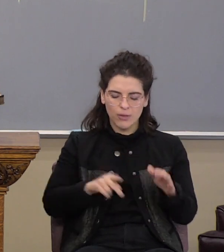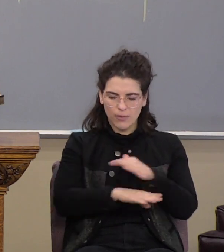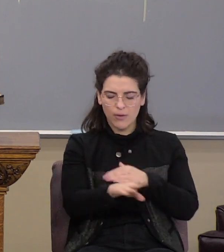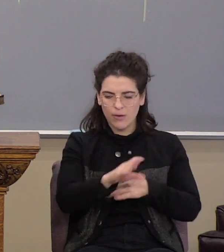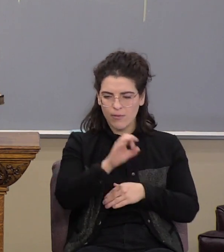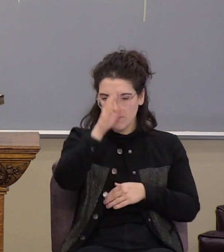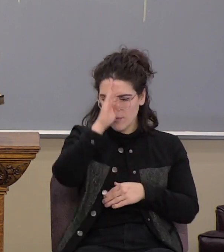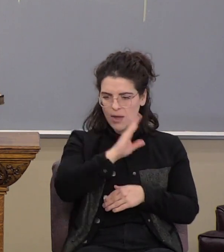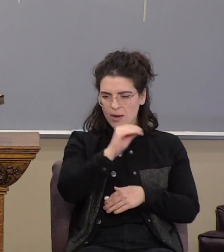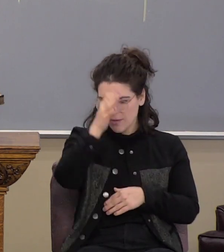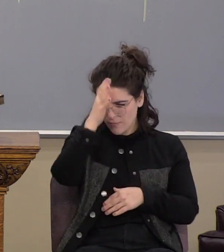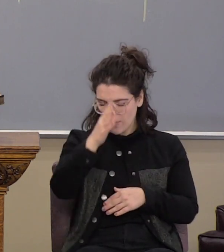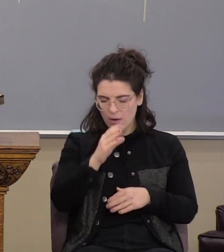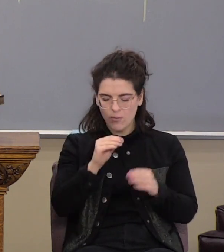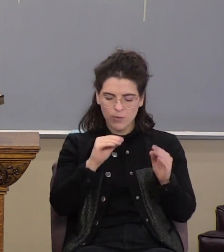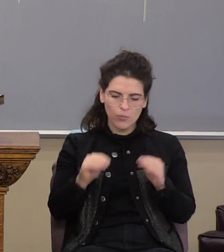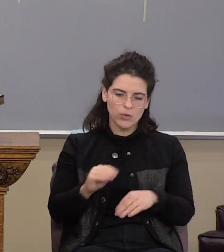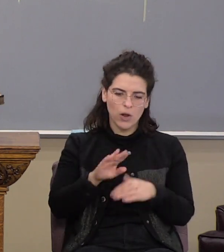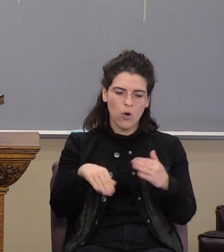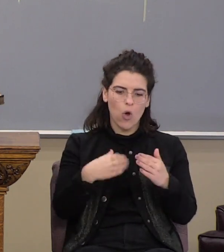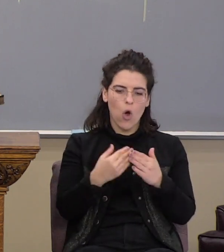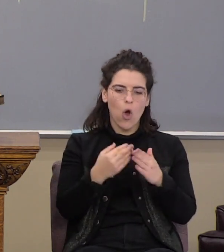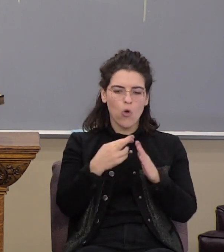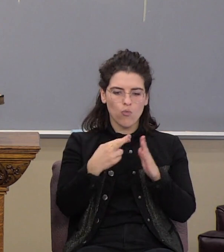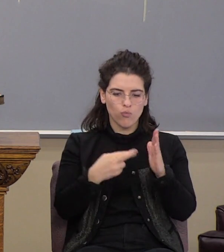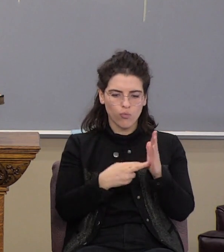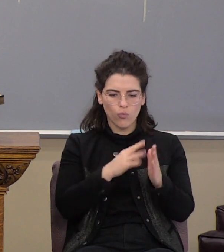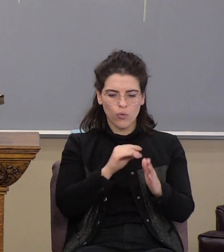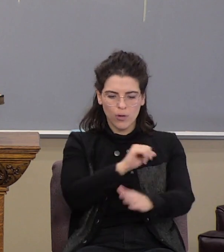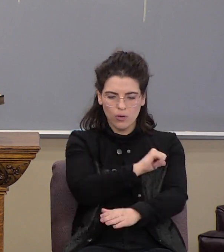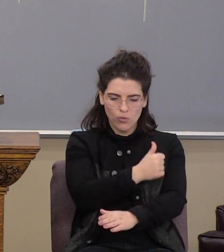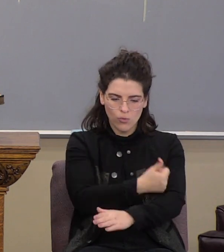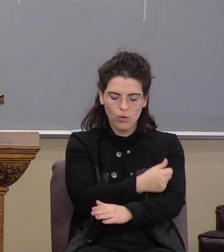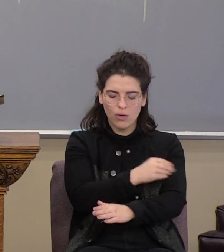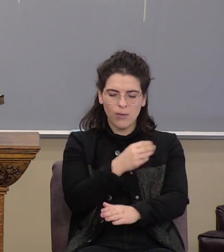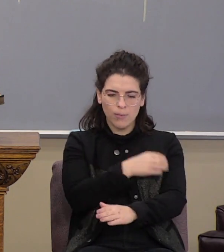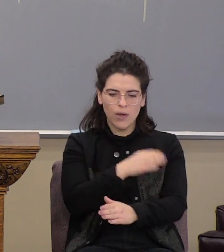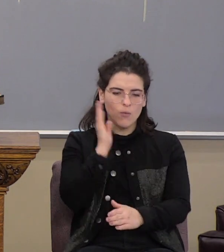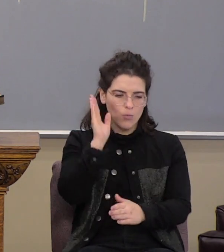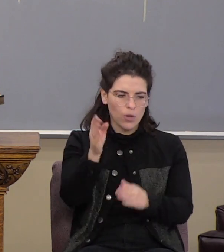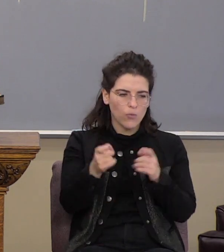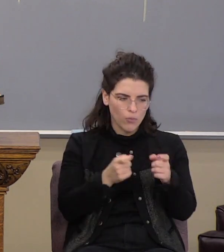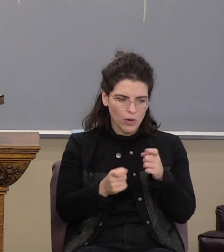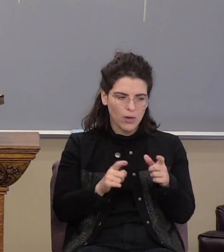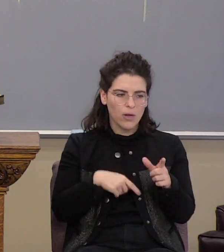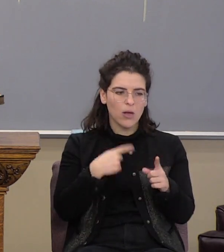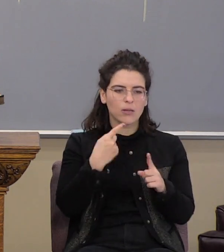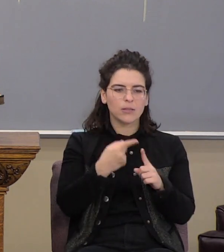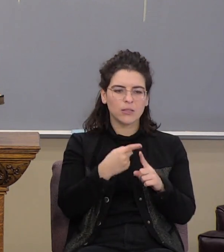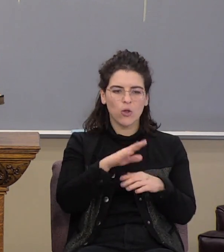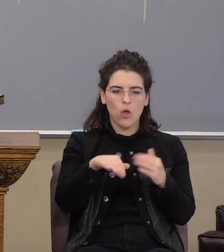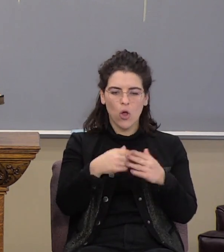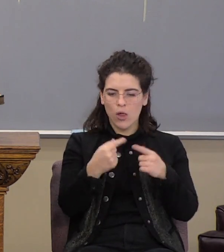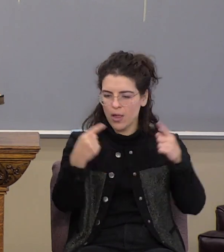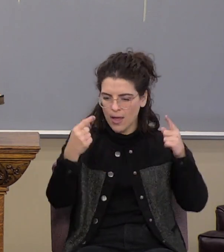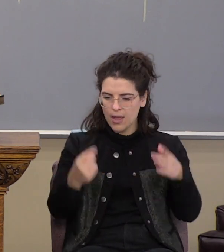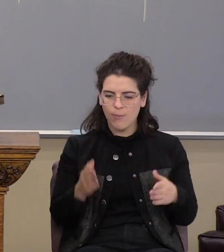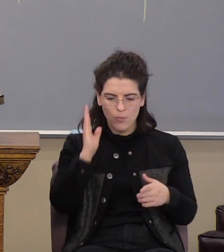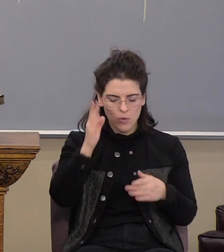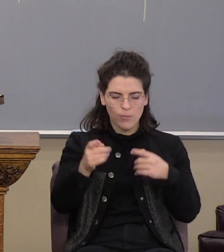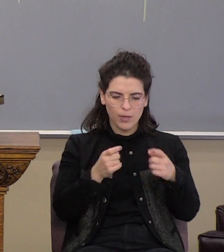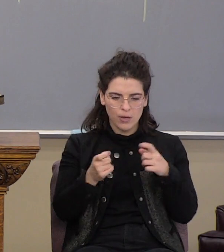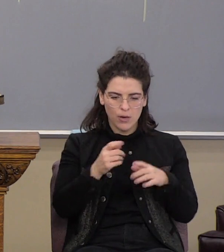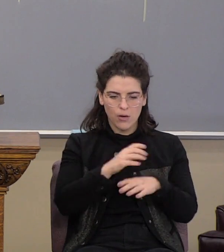all authority and power. For he must reign till he hath put all enemies under his feet. The last enemy that shall